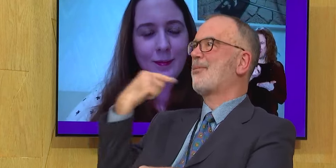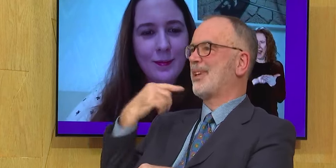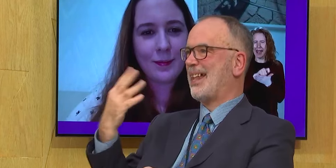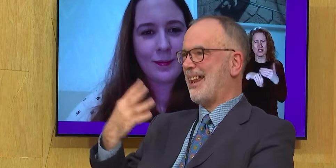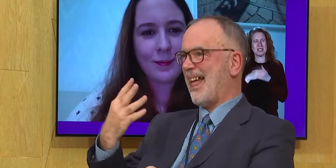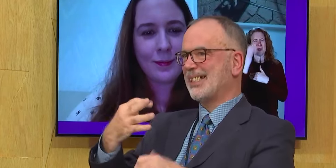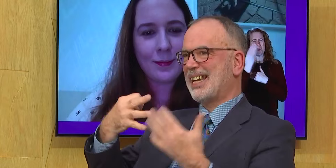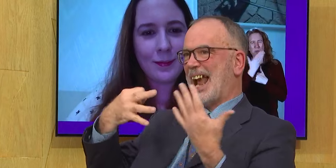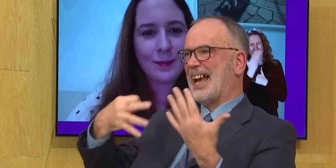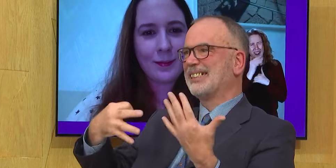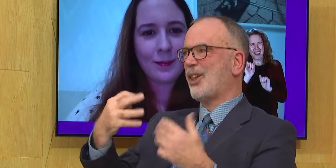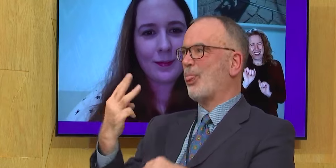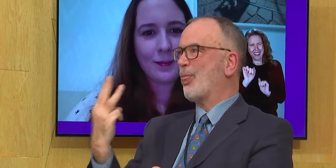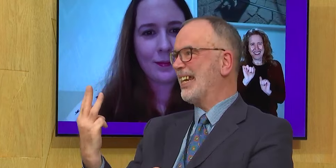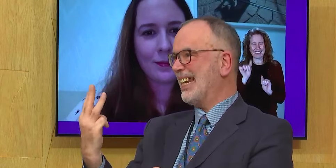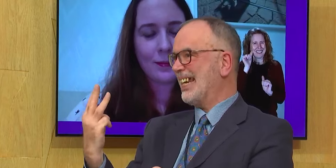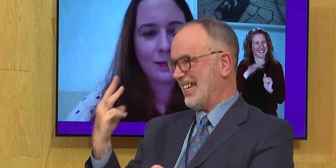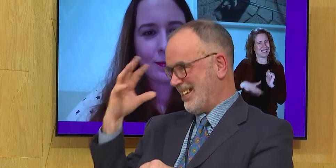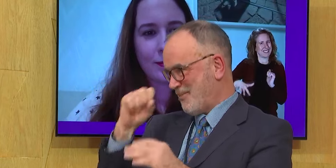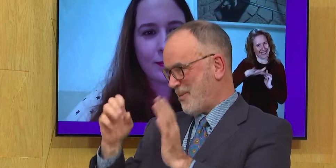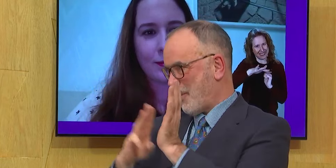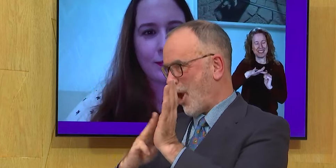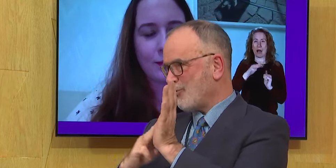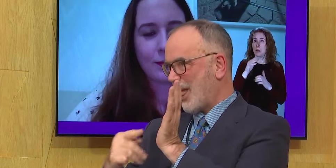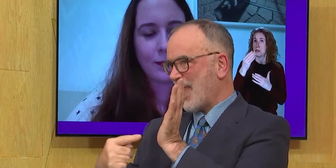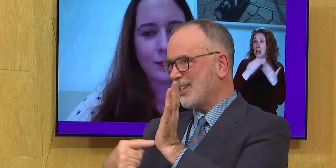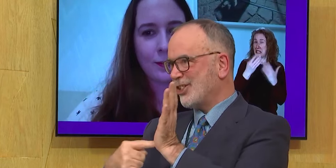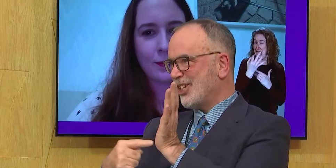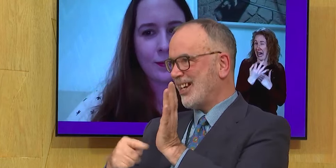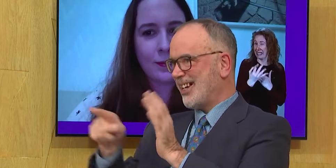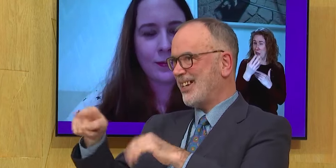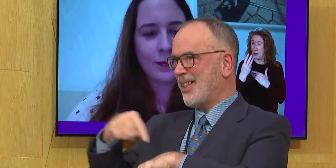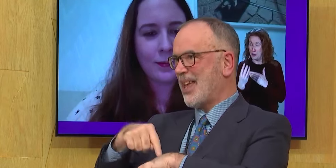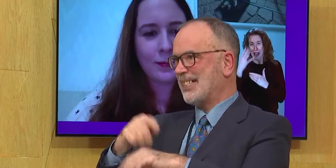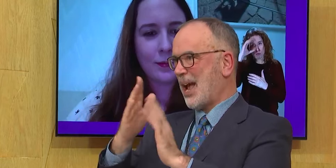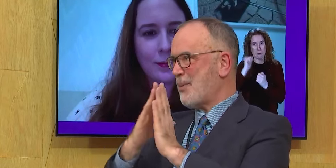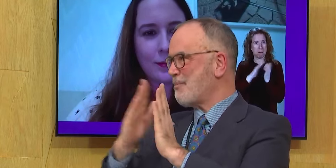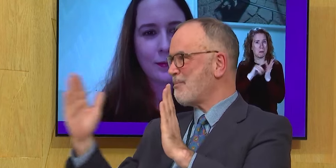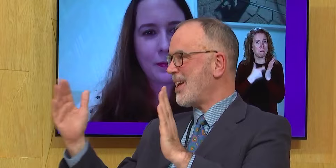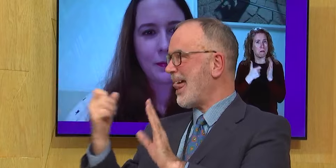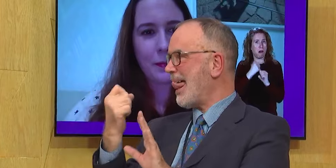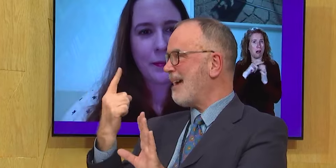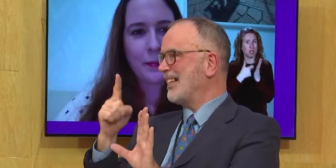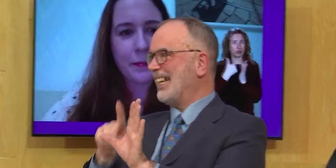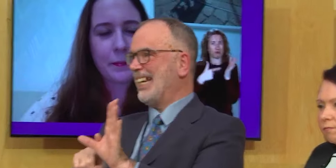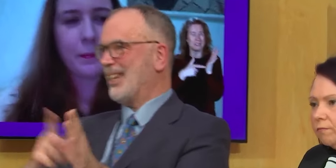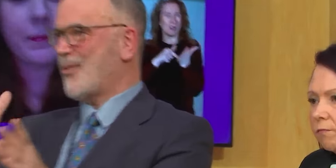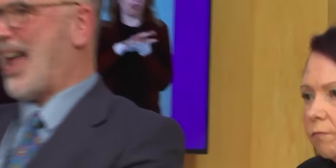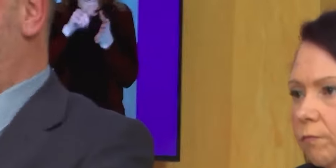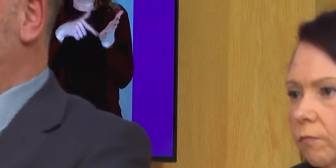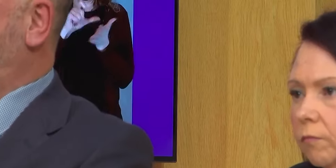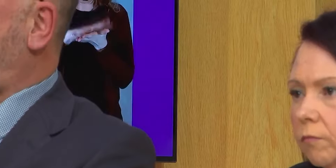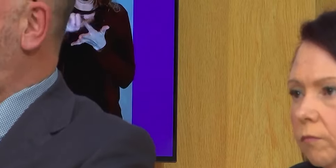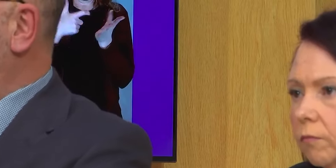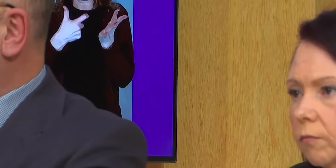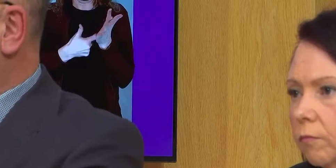within the schoolyard. From that was like in 1983, I remember Margaret Thatcher coming into power. And I was for